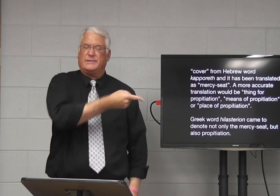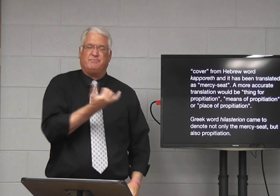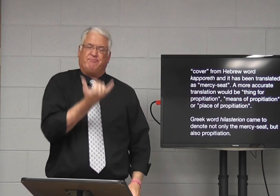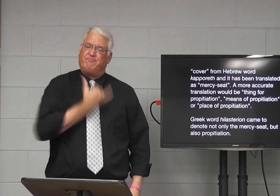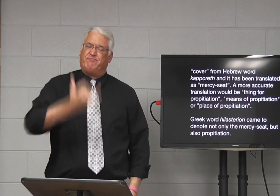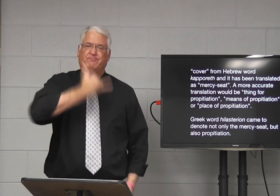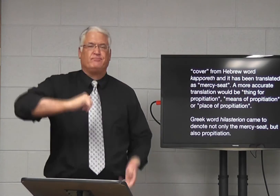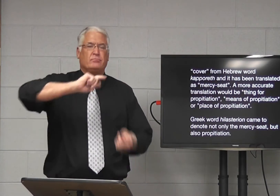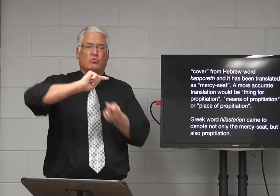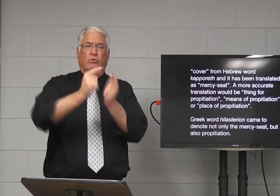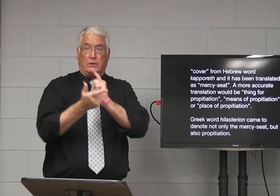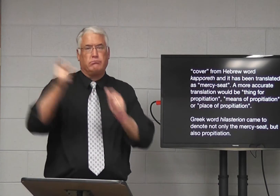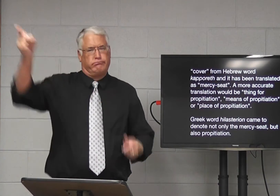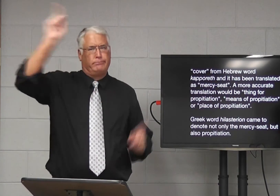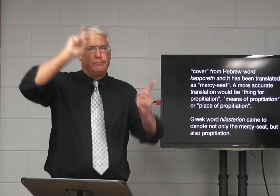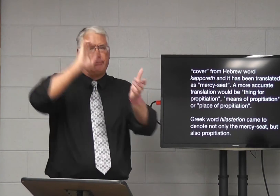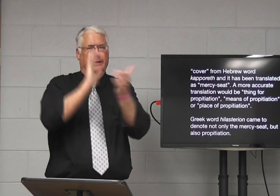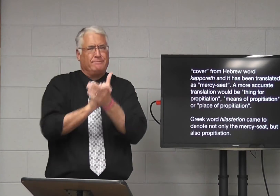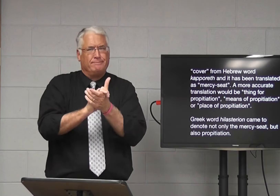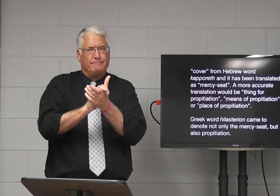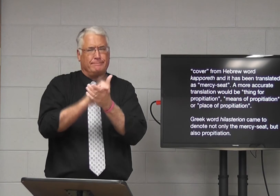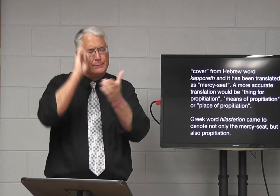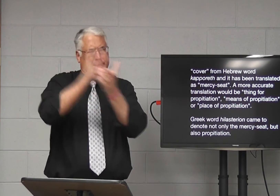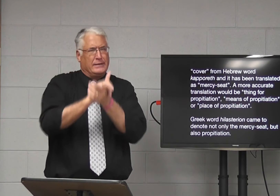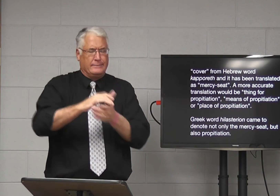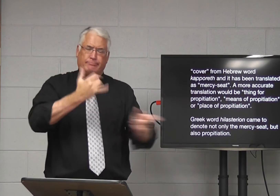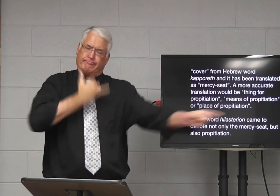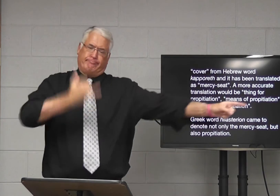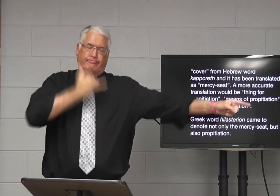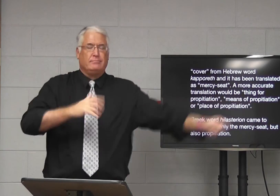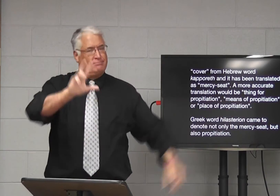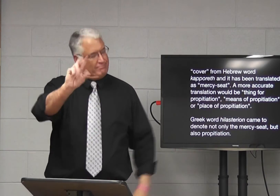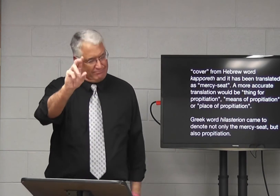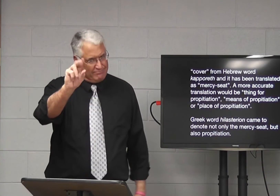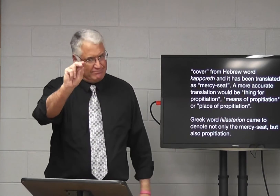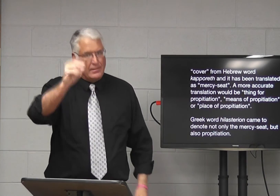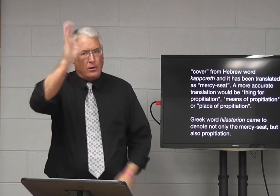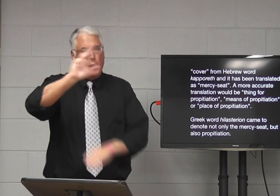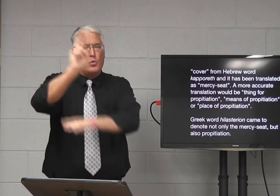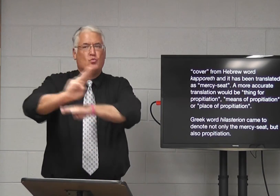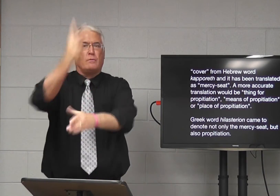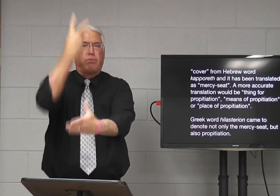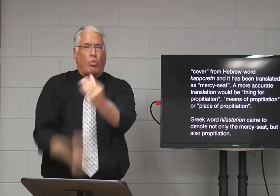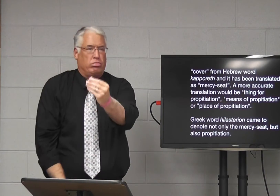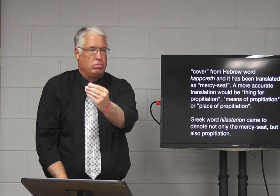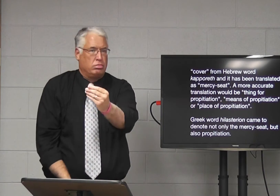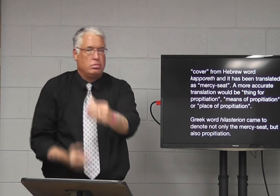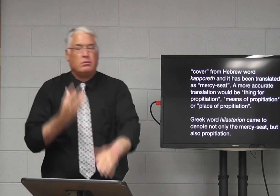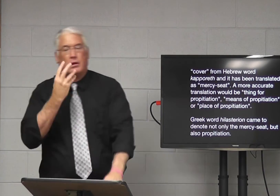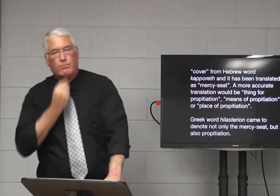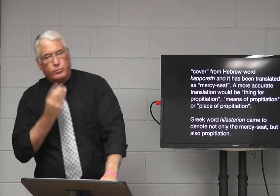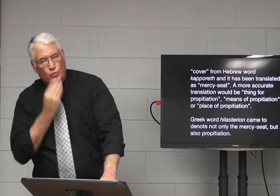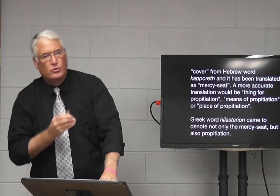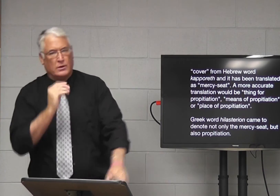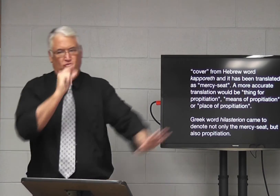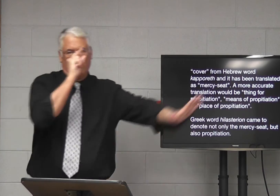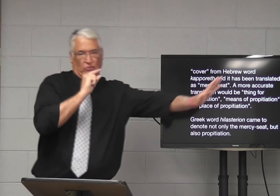People believe that the Hebrew language is the best and the Greek translation was wrong. No, that's not true. God used both of them, both